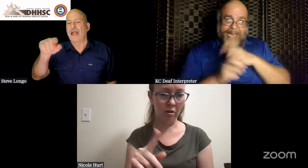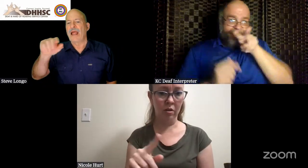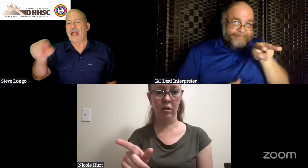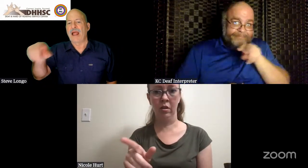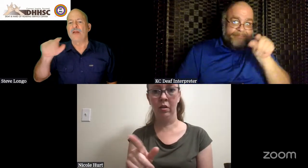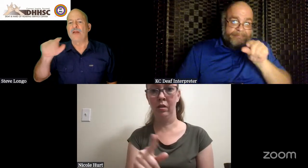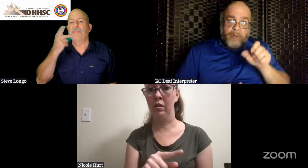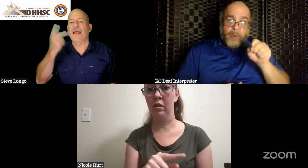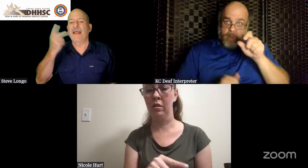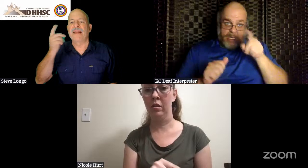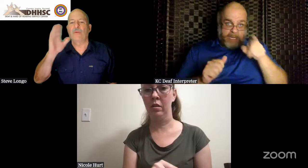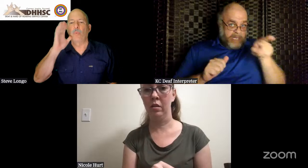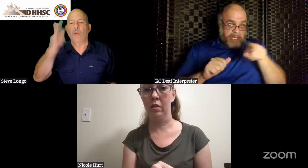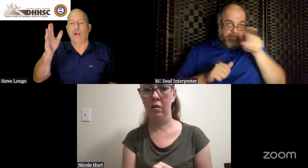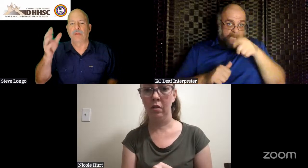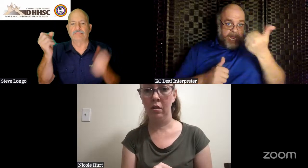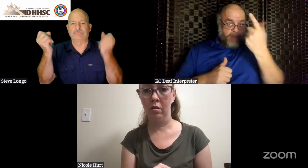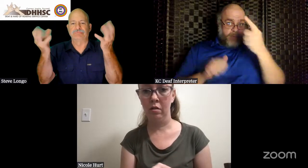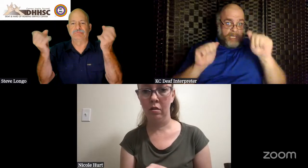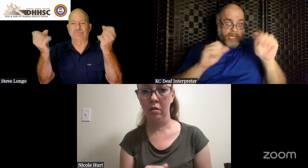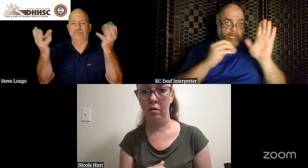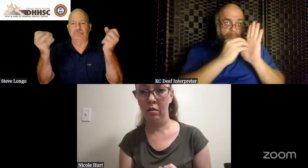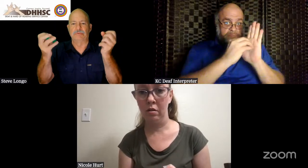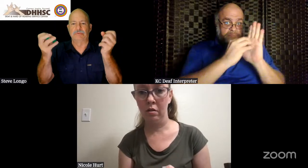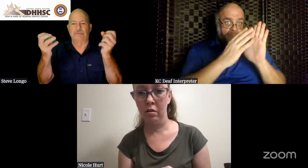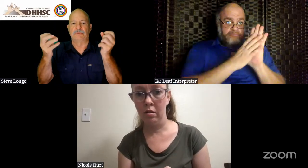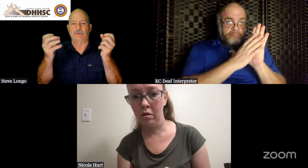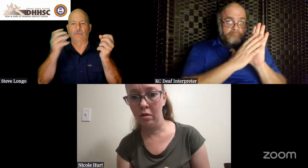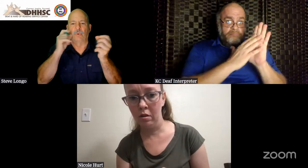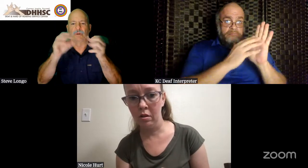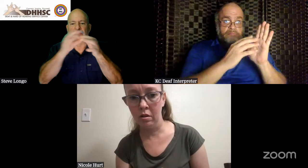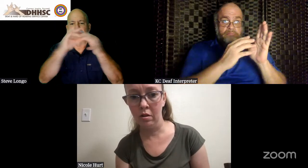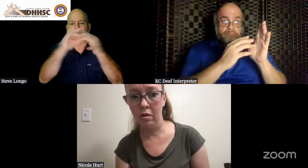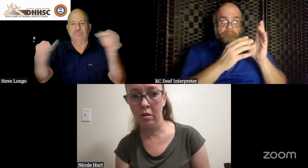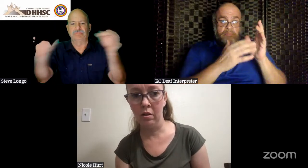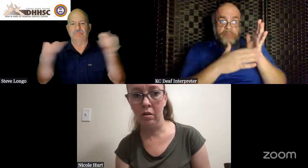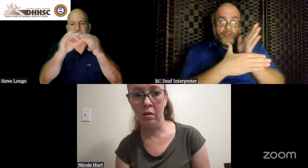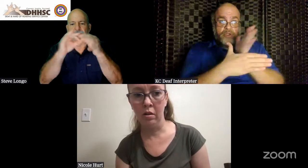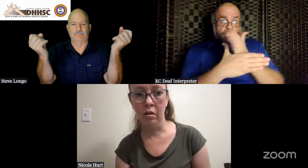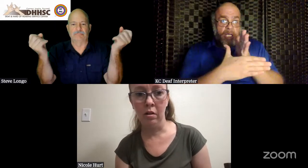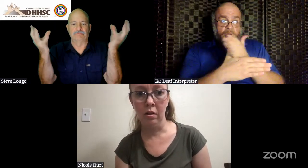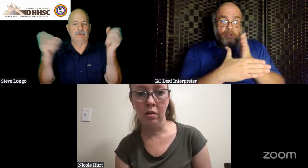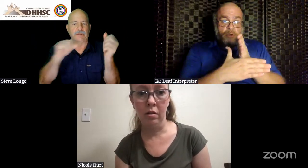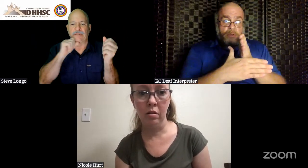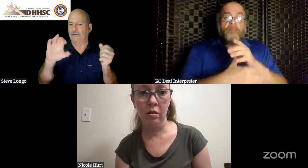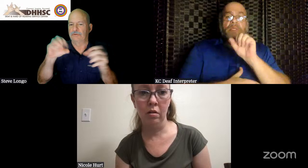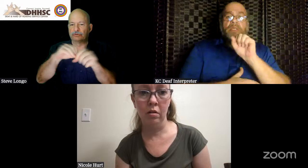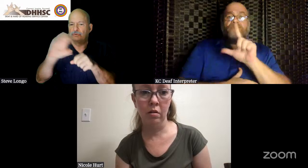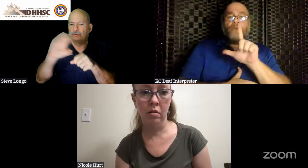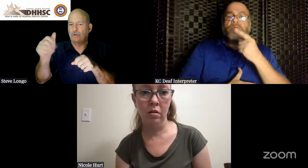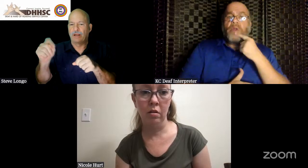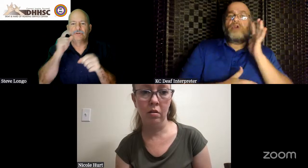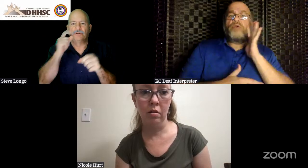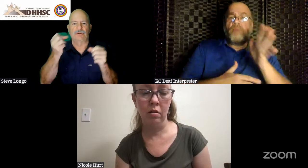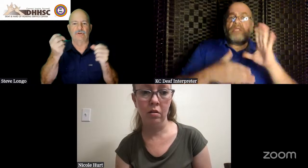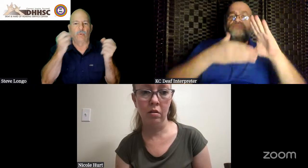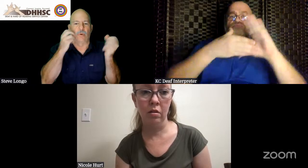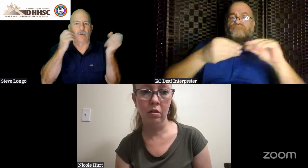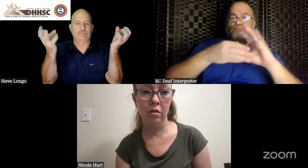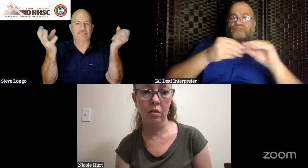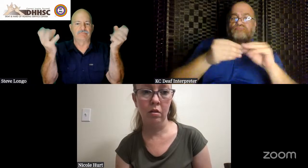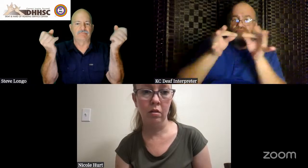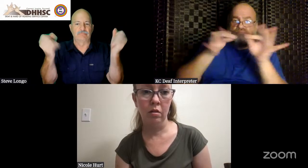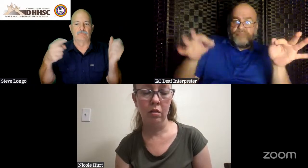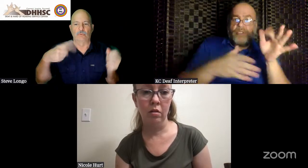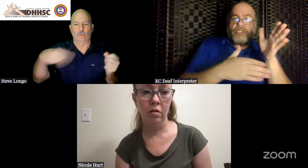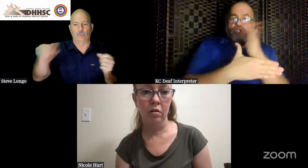to the chat. Nicole does not have access to the chat. So can someone share? And Steve Longo